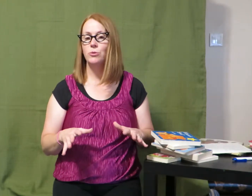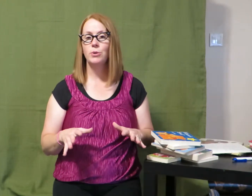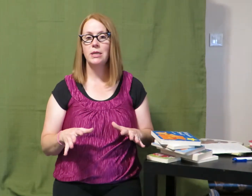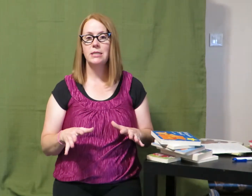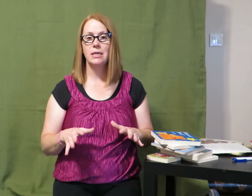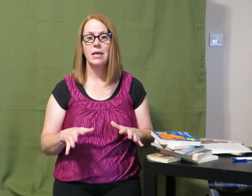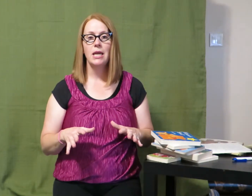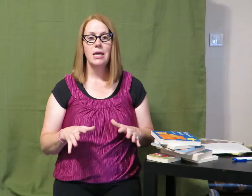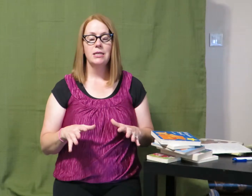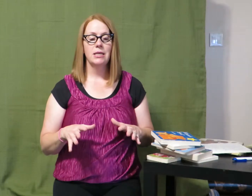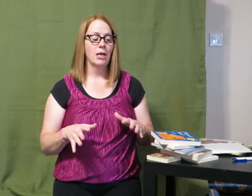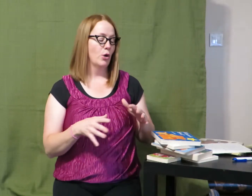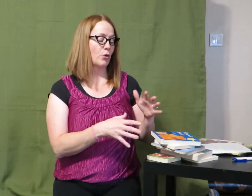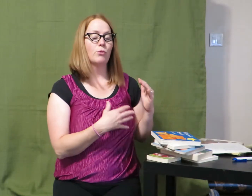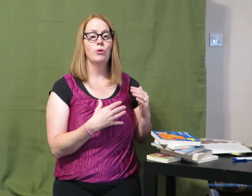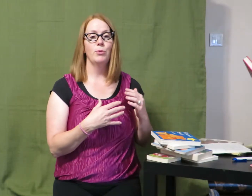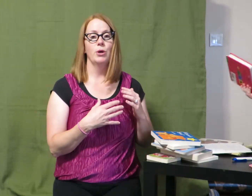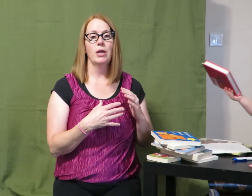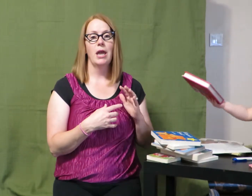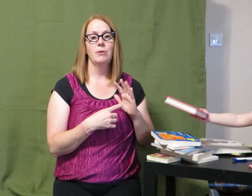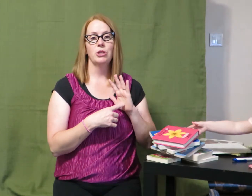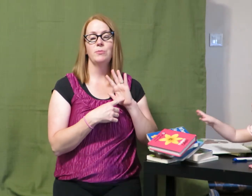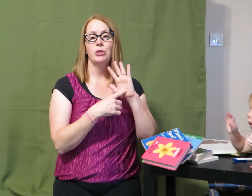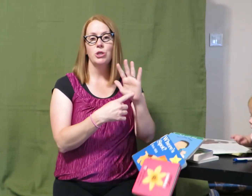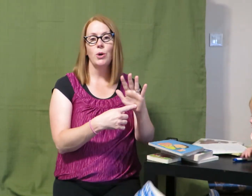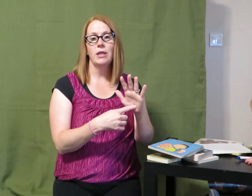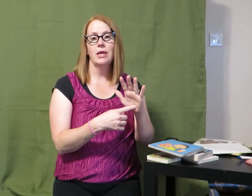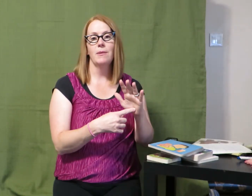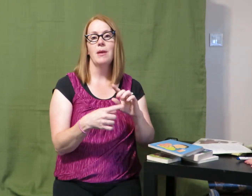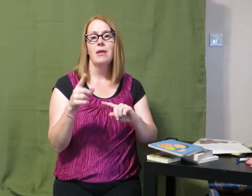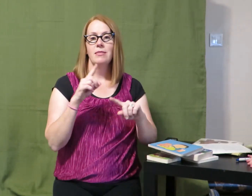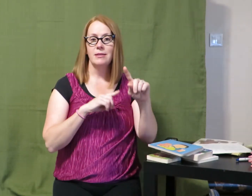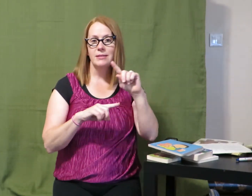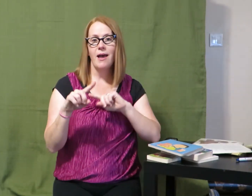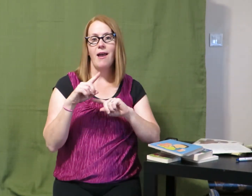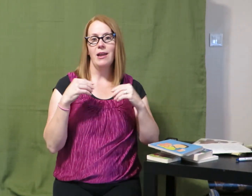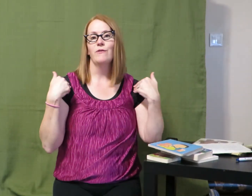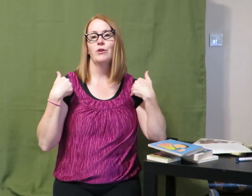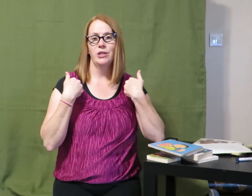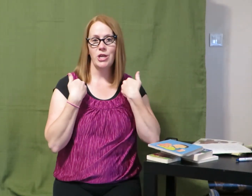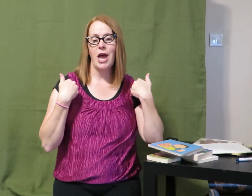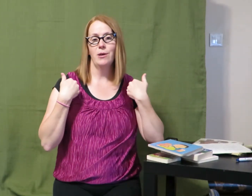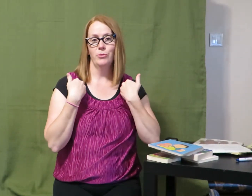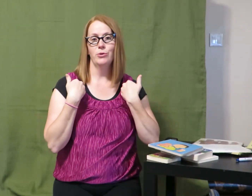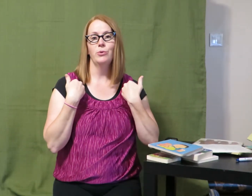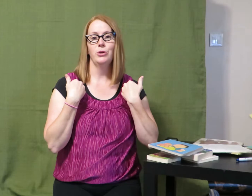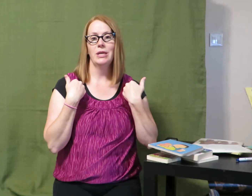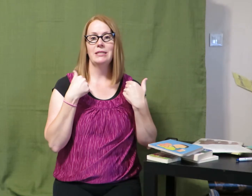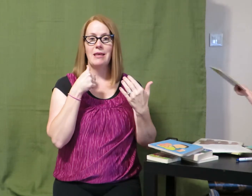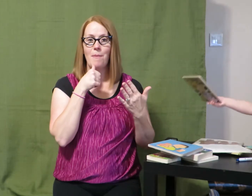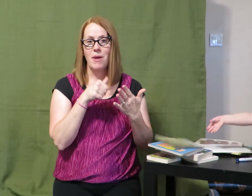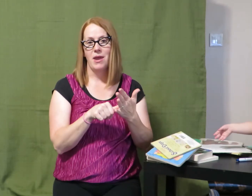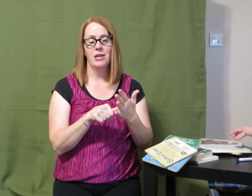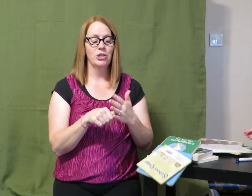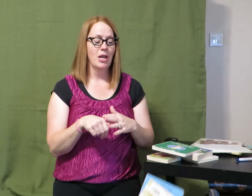super easy to go through the book and just be showing them the sign for each animal when you get to that page.